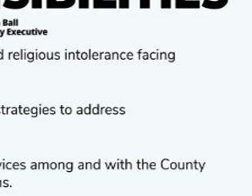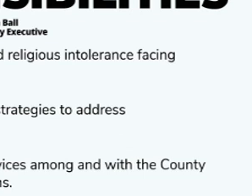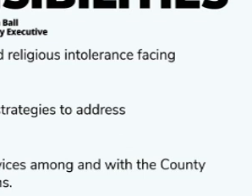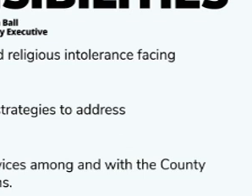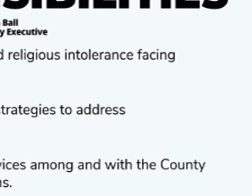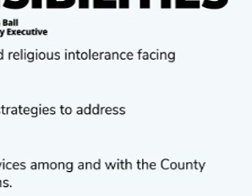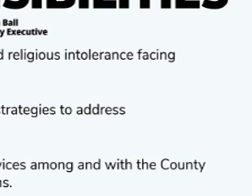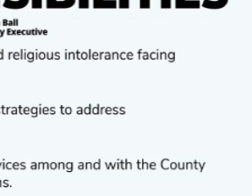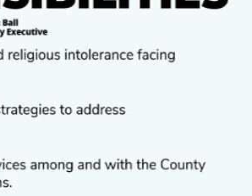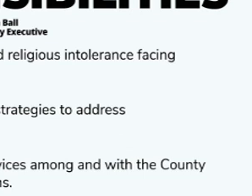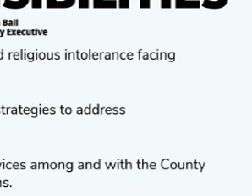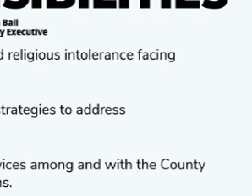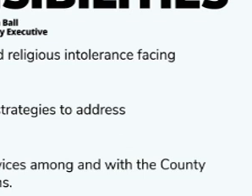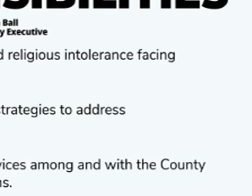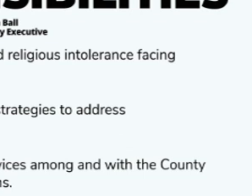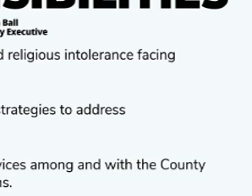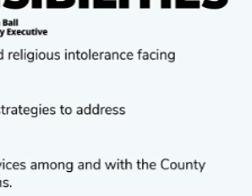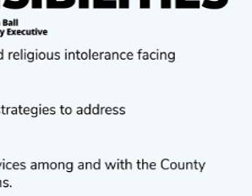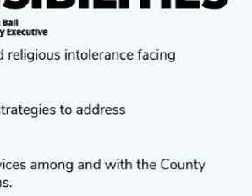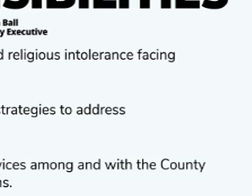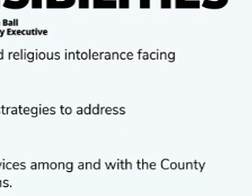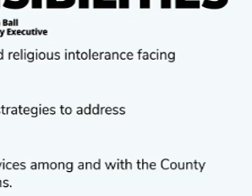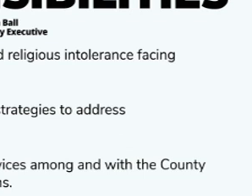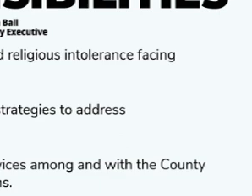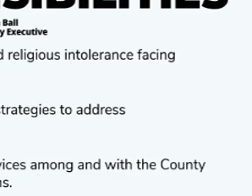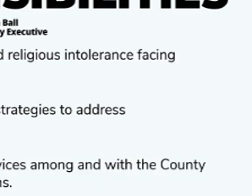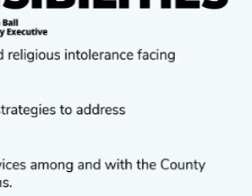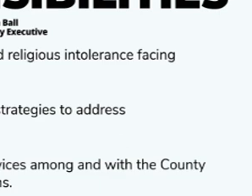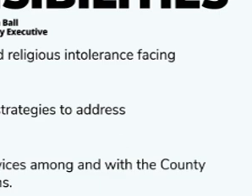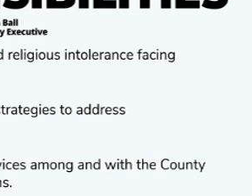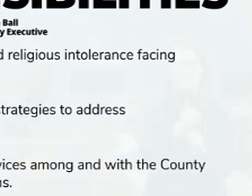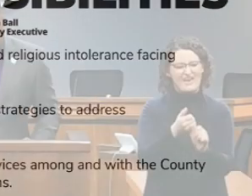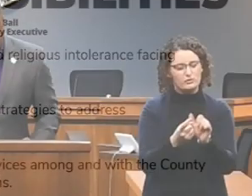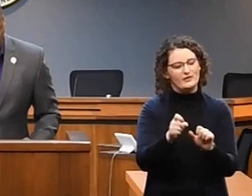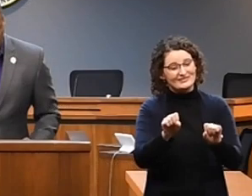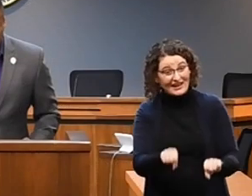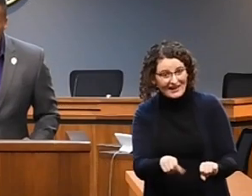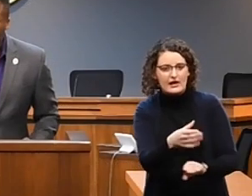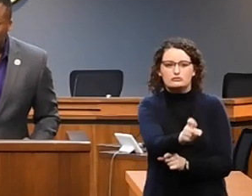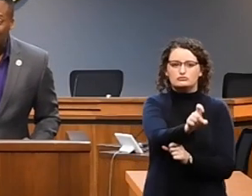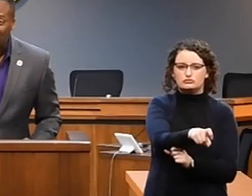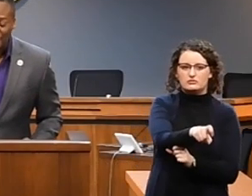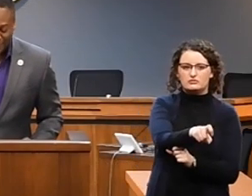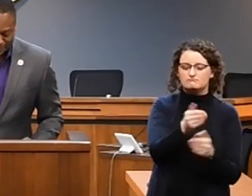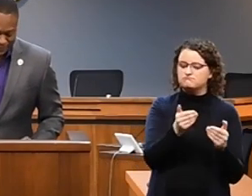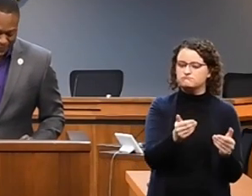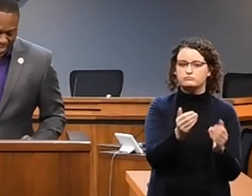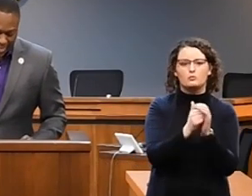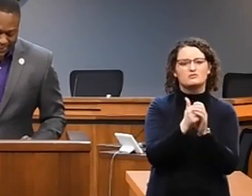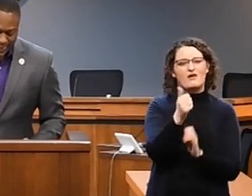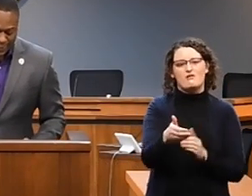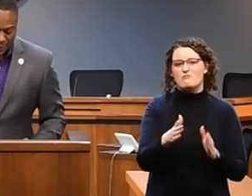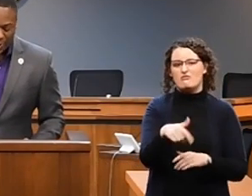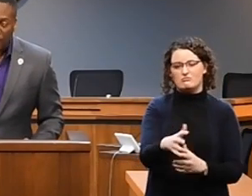we are reaffirming that everyone can and should freely worship. To our council members,